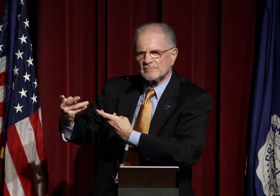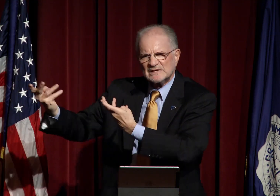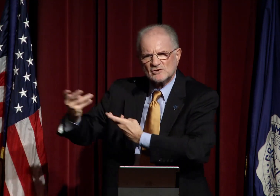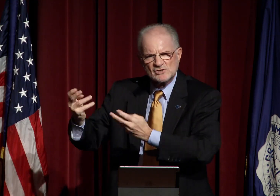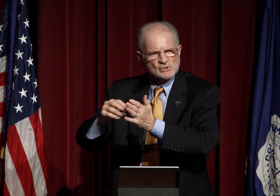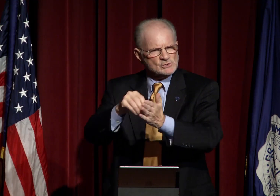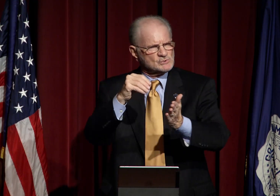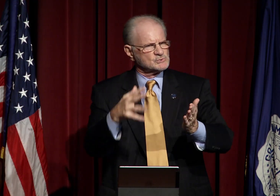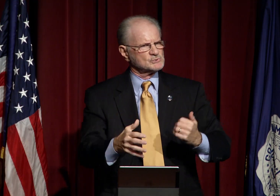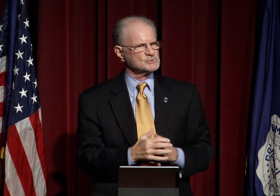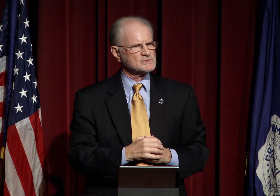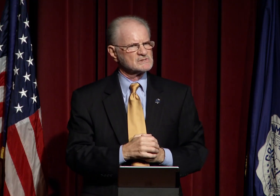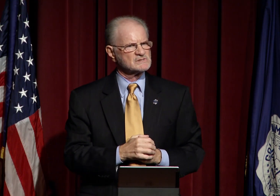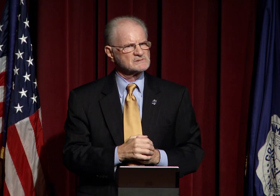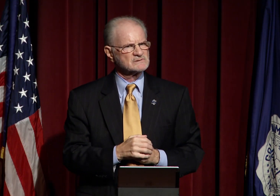more about enrollment and recruitment.